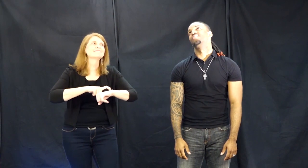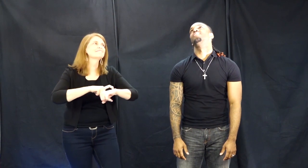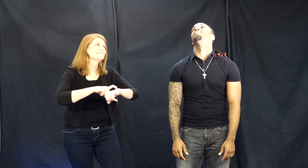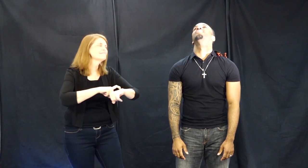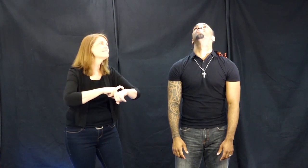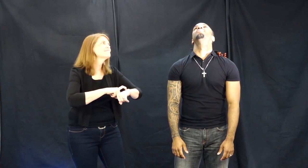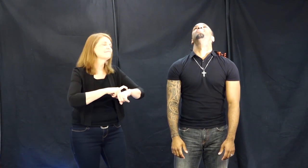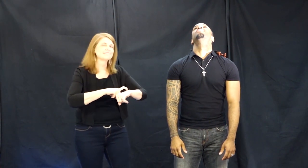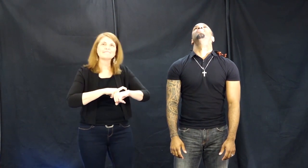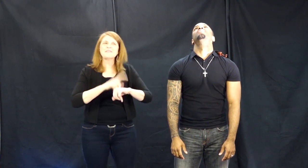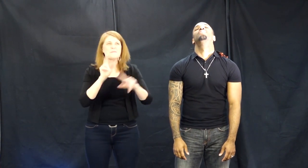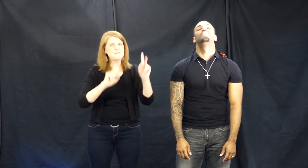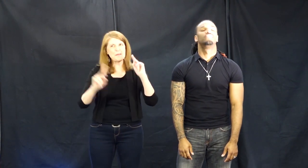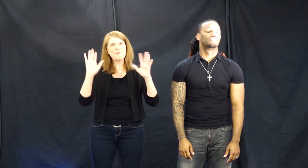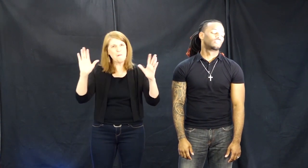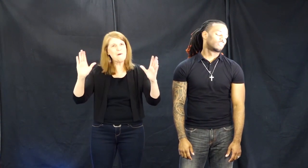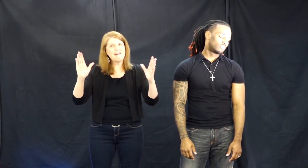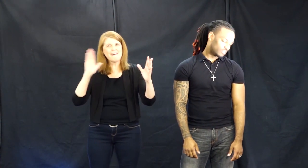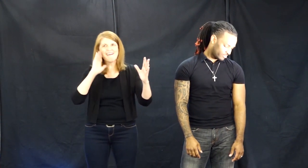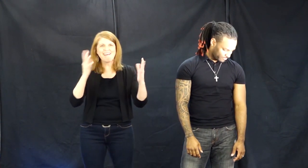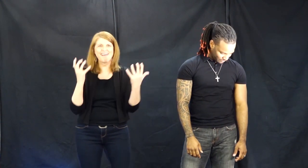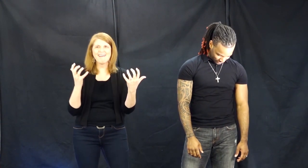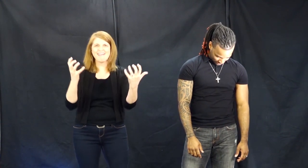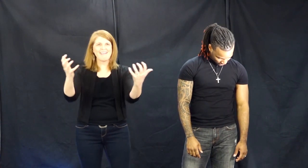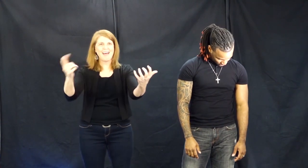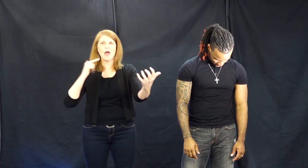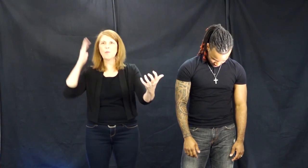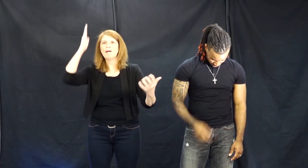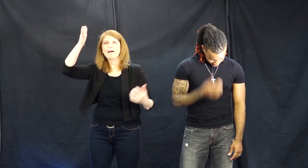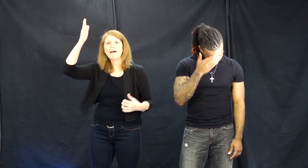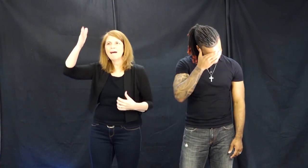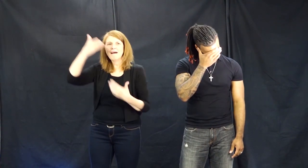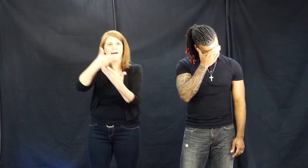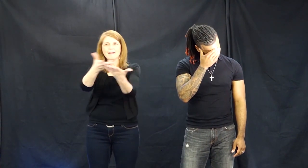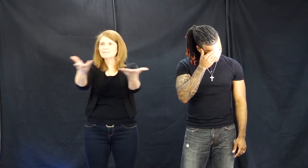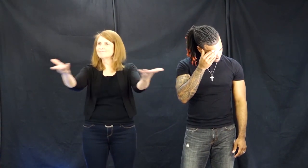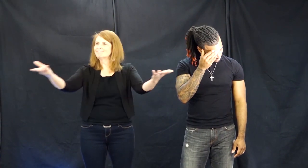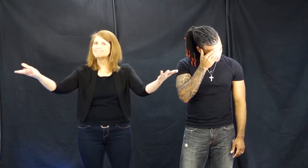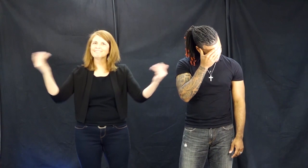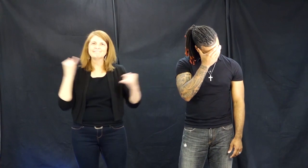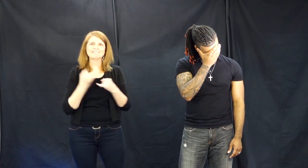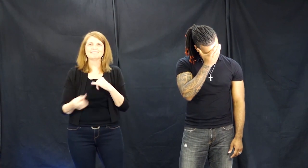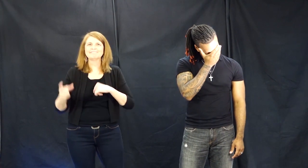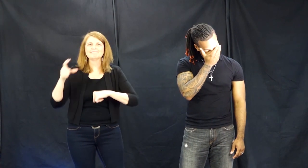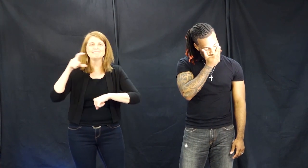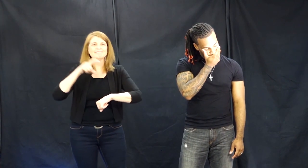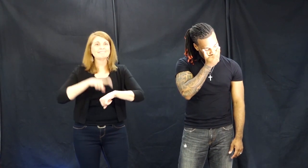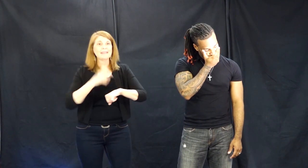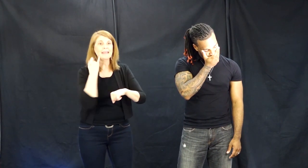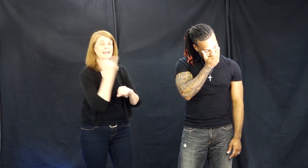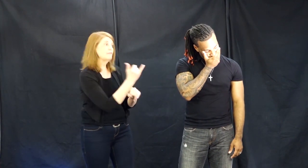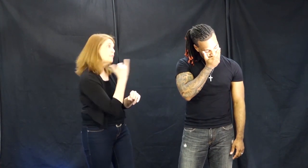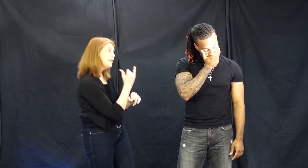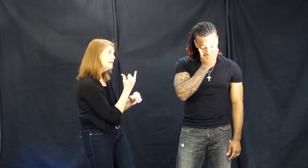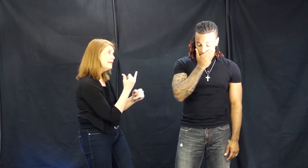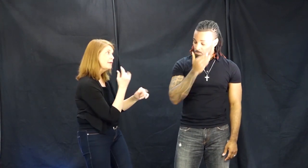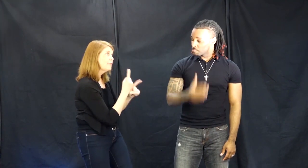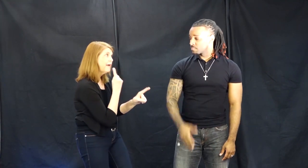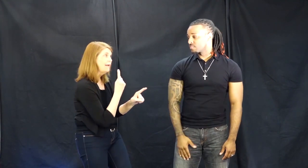time, the people will hear from me one last time. And if we get this right, we're gonna teach